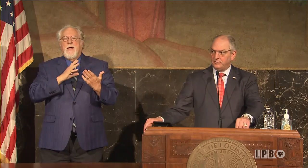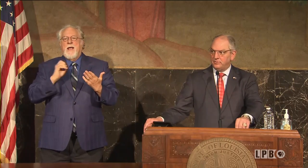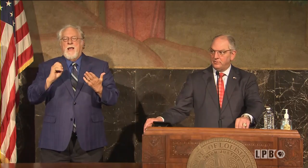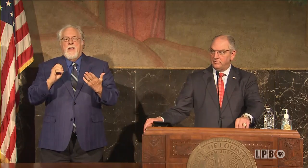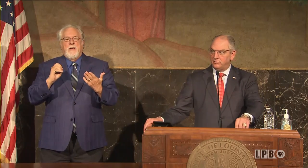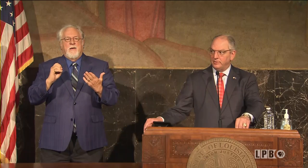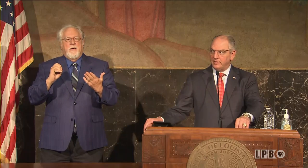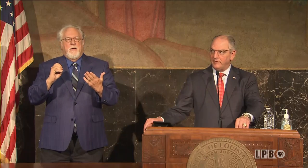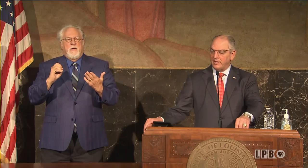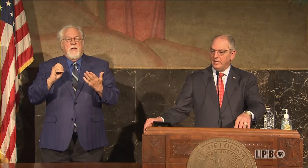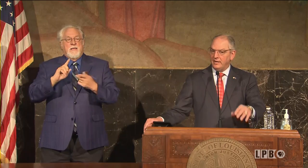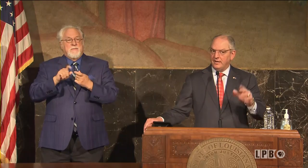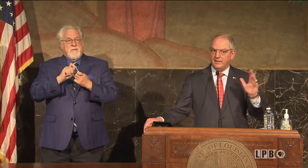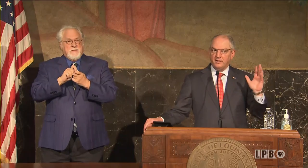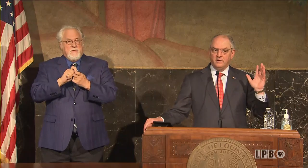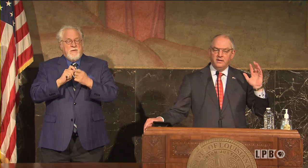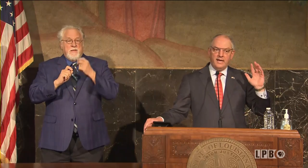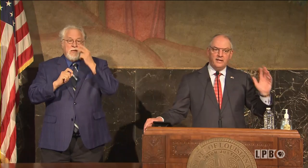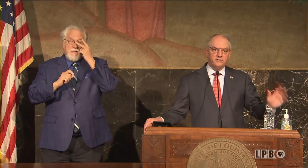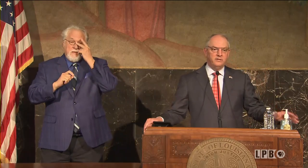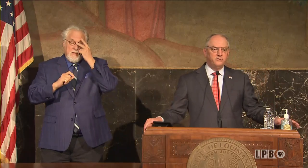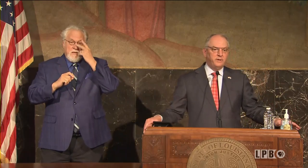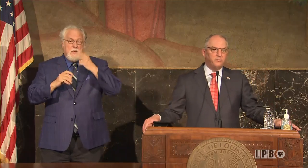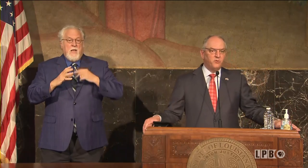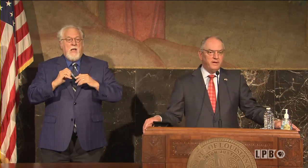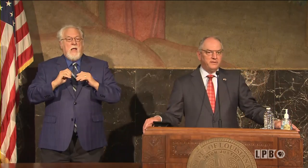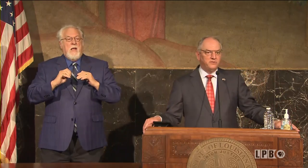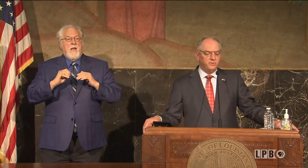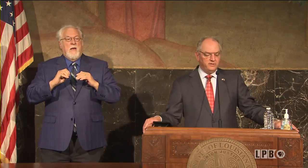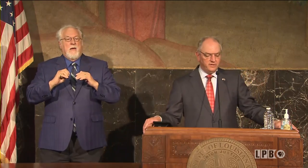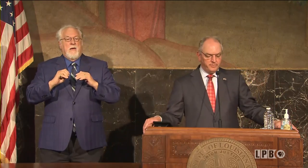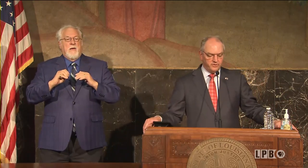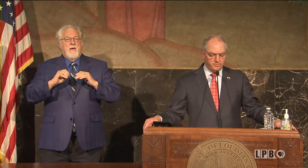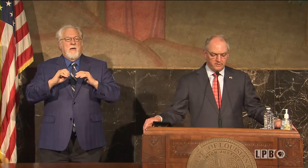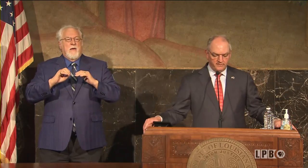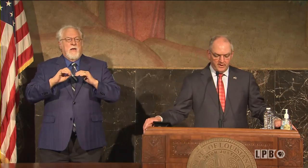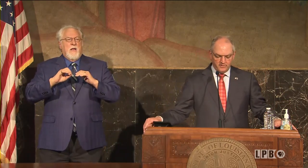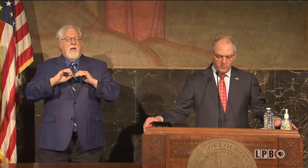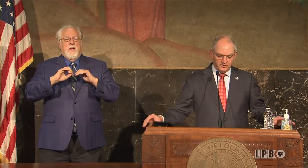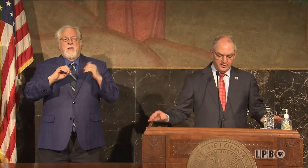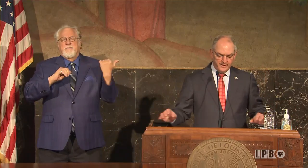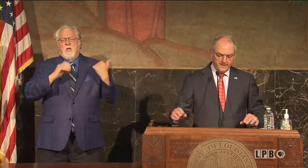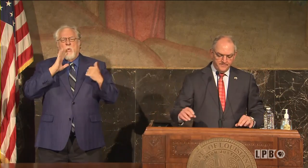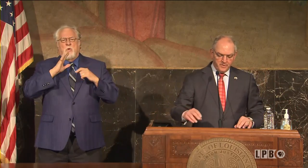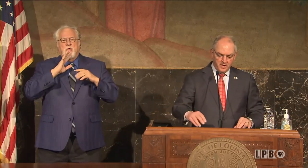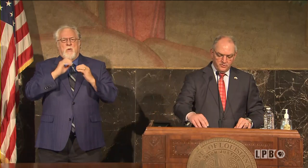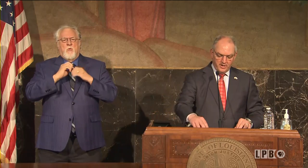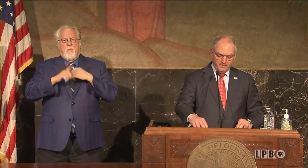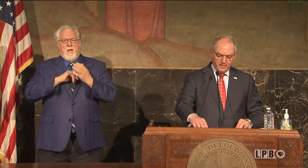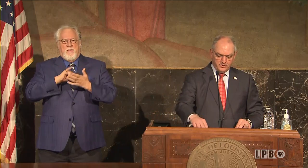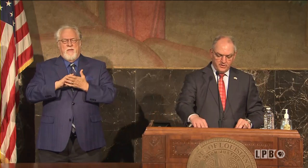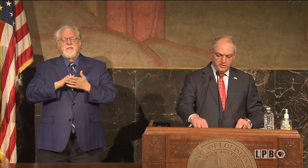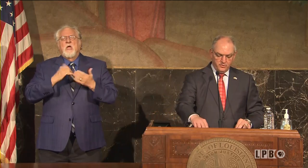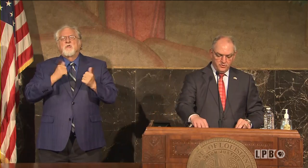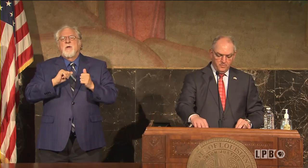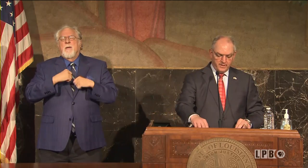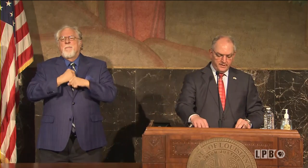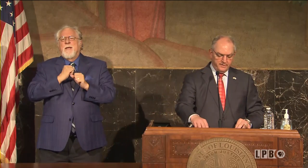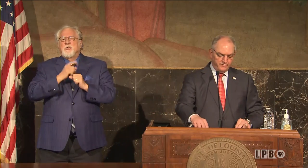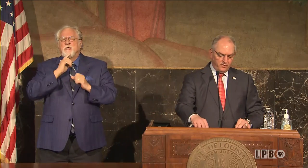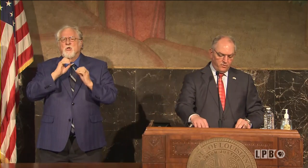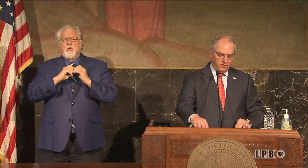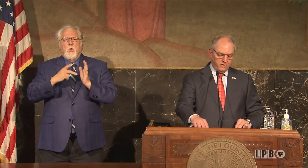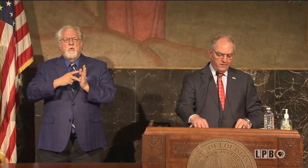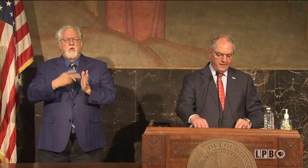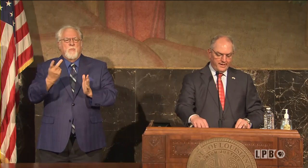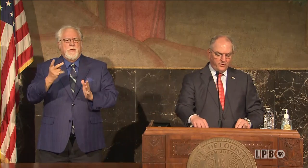in specific, and I think Alex can speak more about this when he's up here, especially if you have a question, trying to make sure there are no